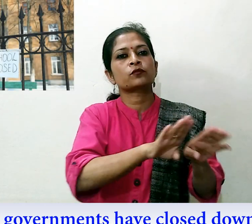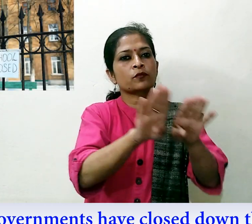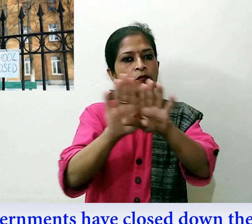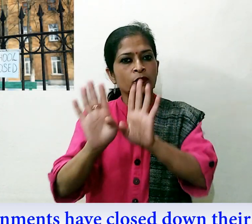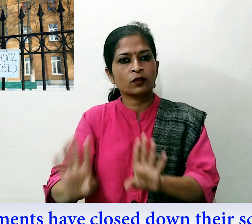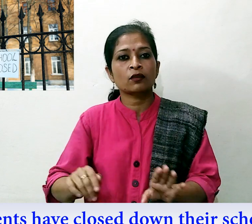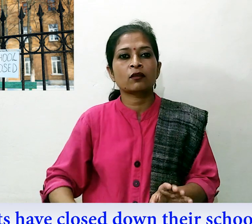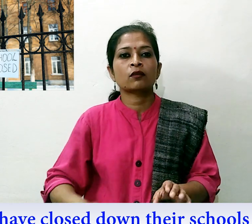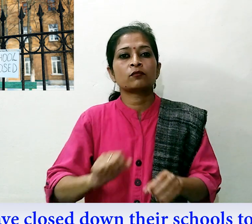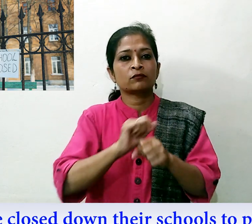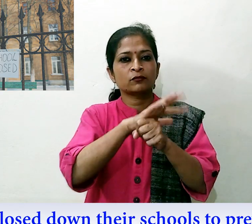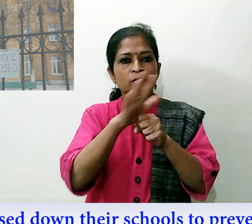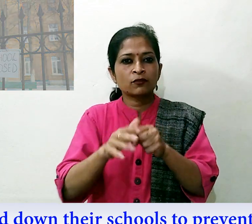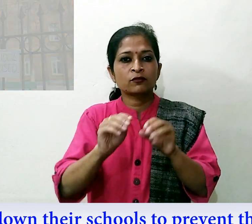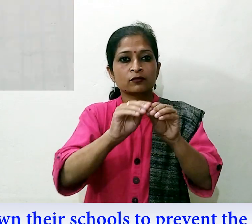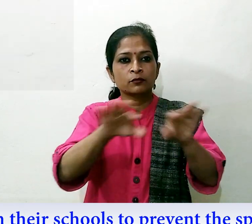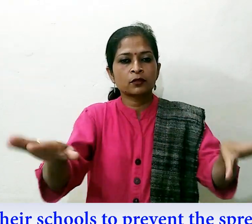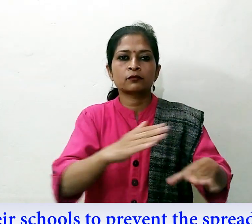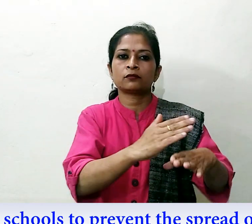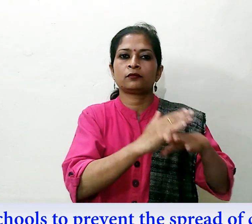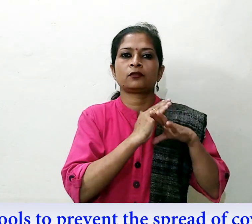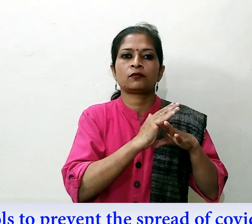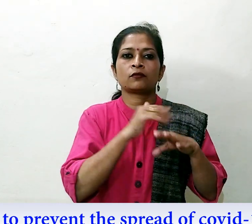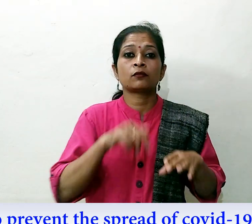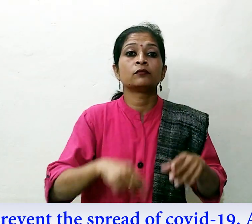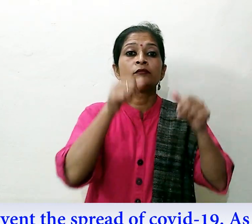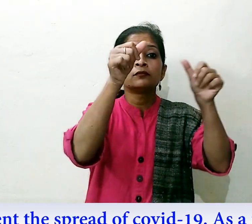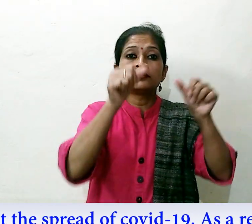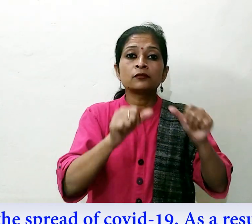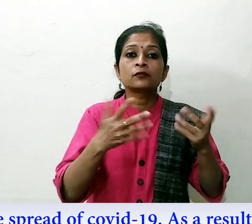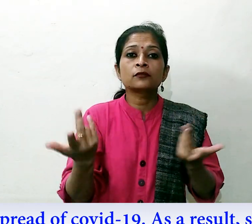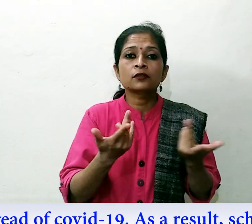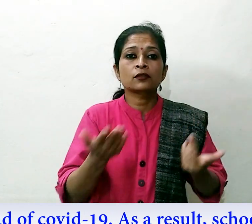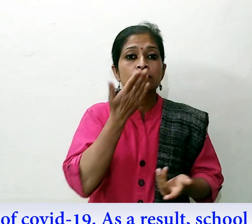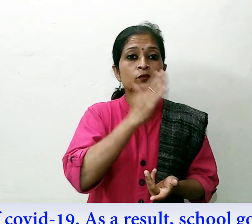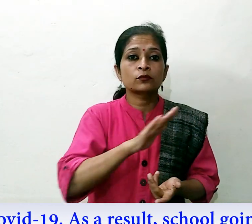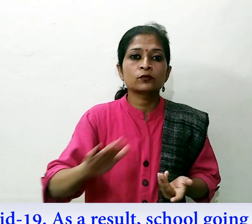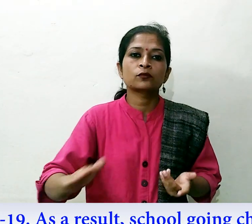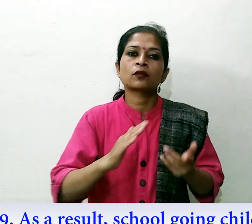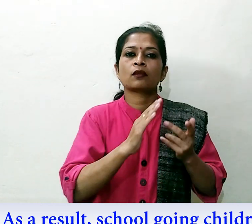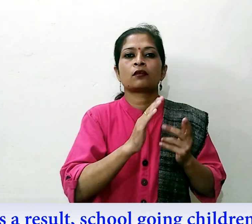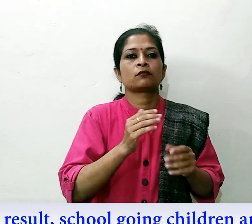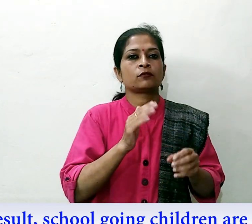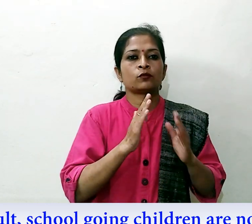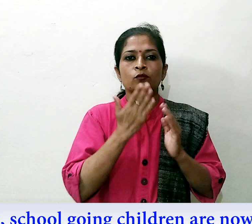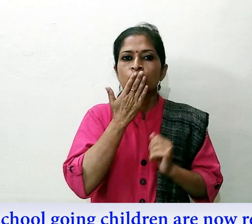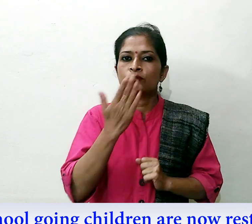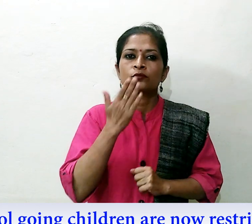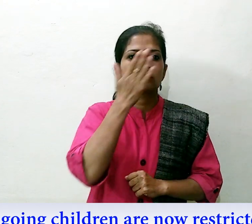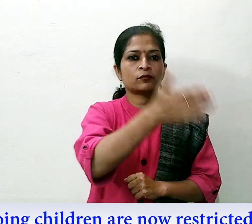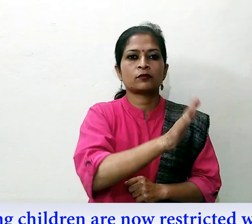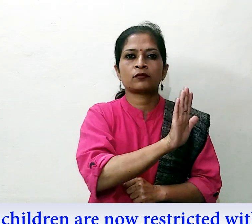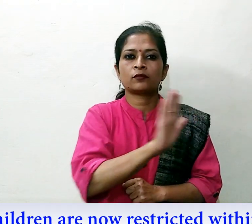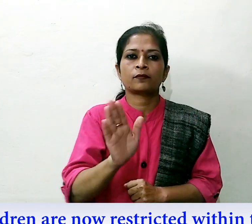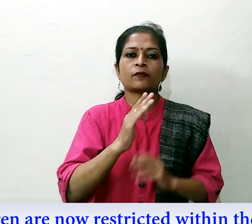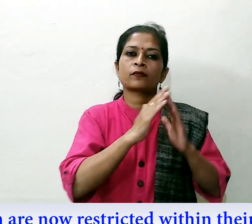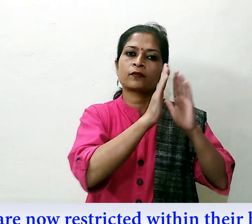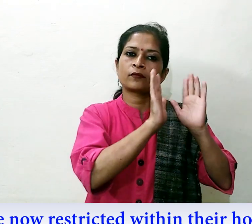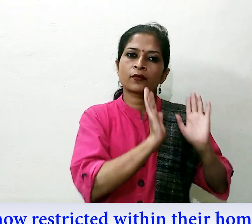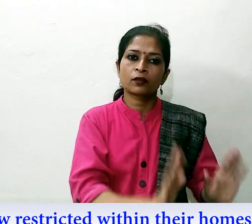of COVID-19. As a result, school-going children are now restricted within their homes. On one side, it is necessary to